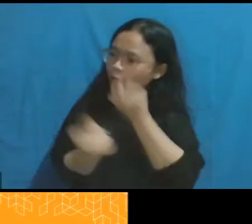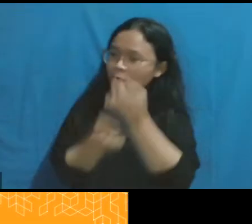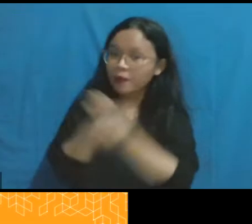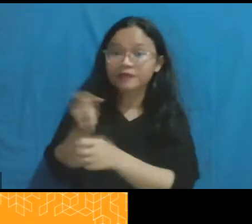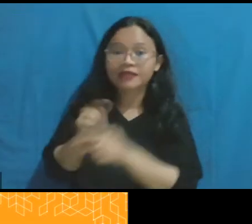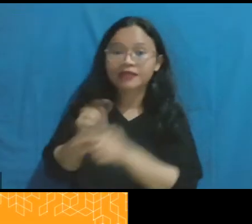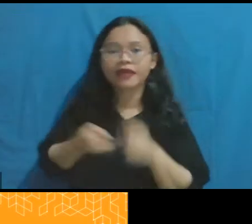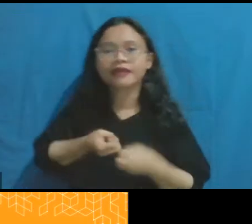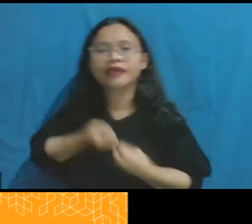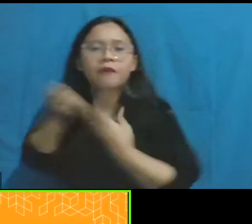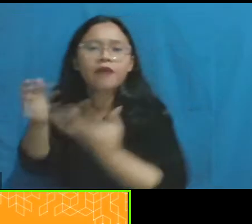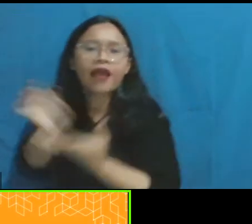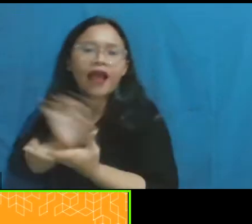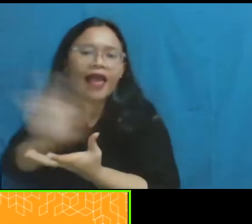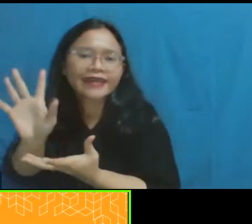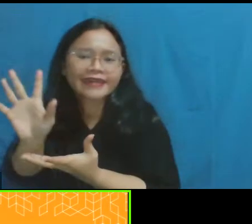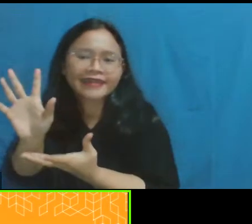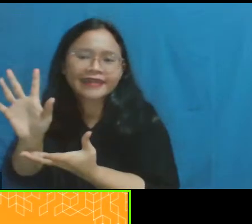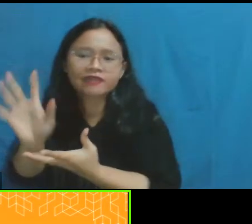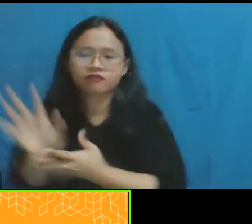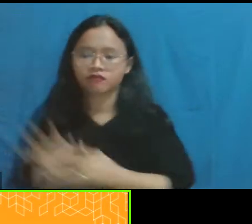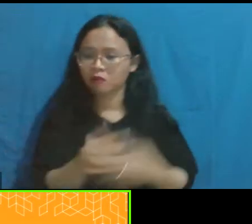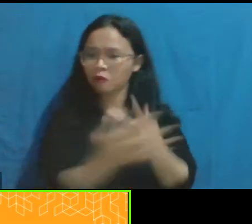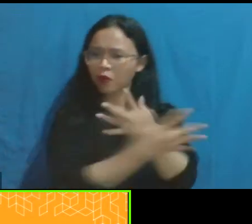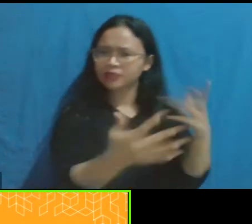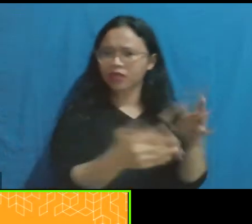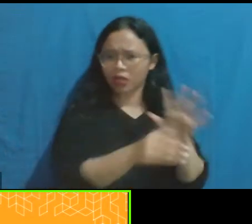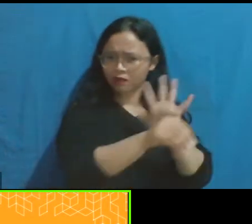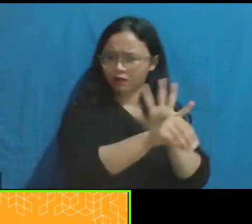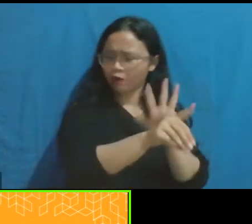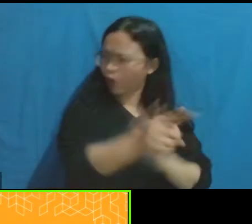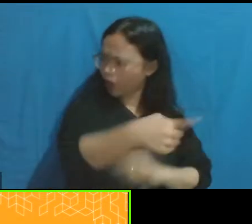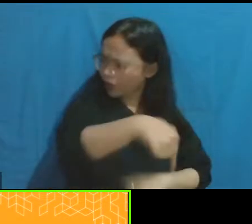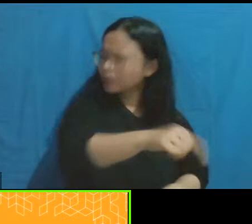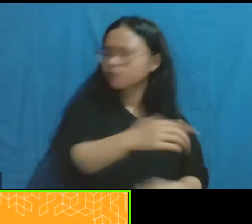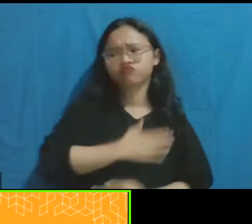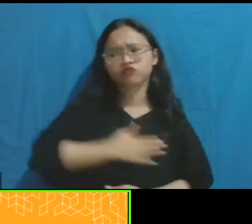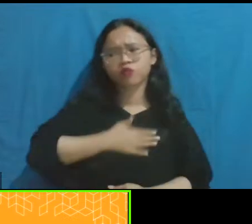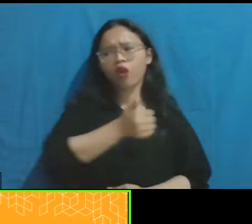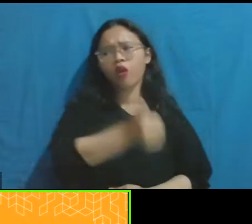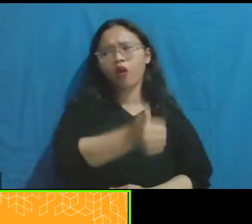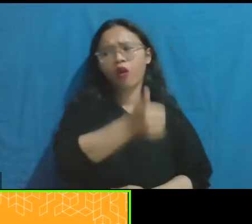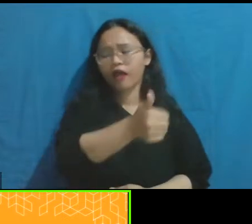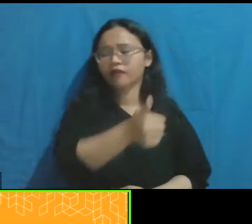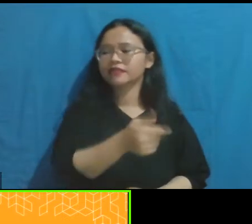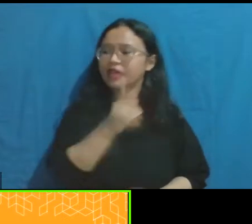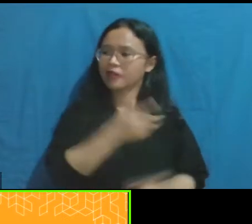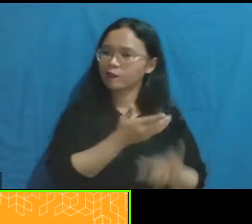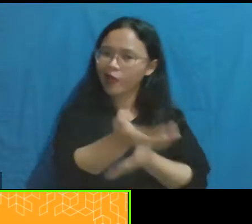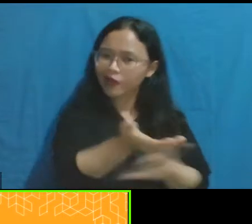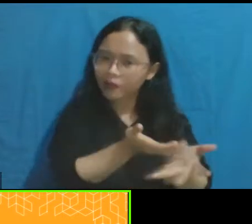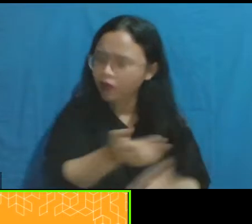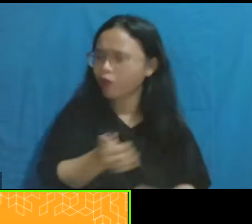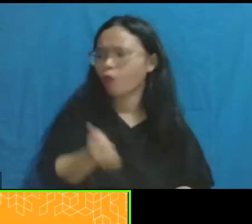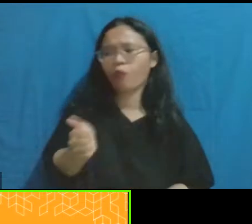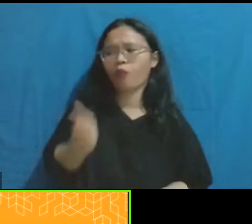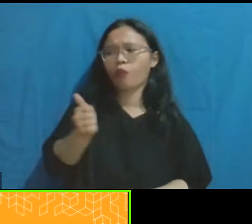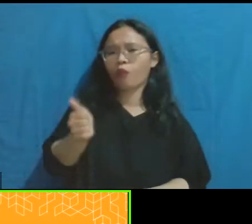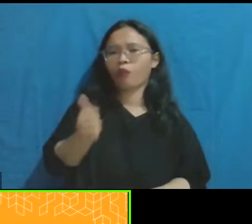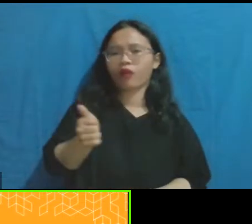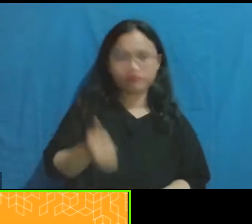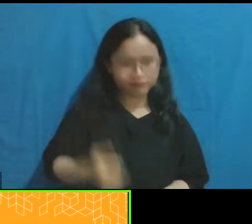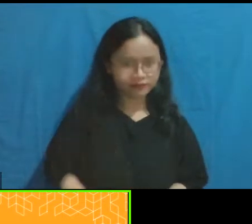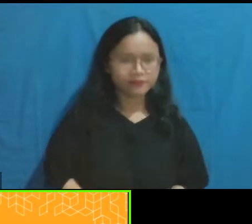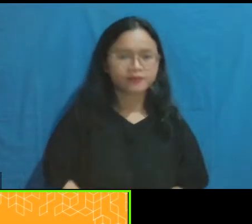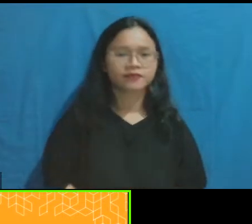the time a little bit. No worries at all, Pak Mahdi. Okay, so I highlighted